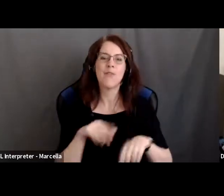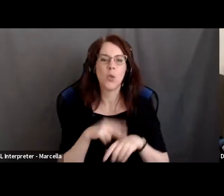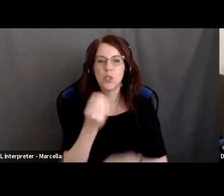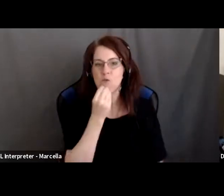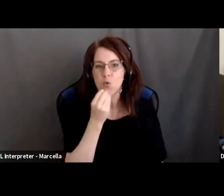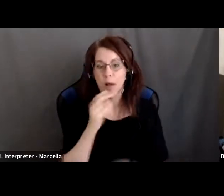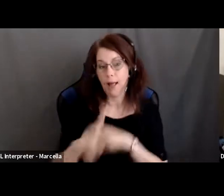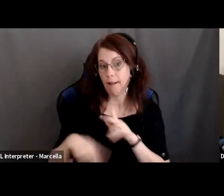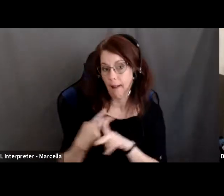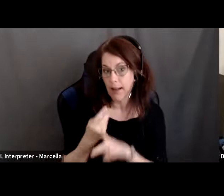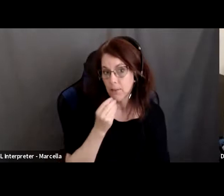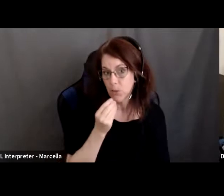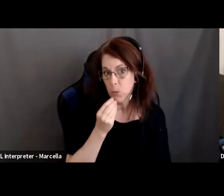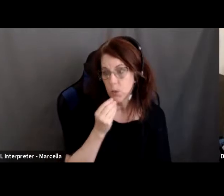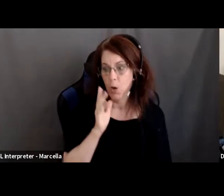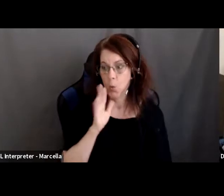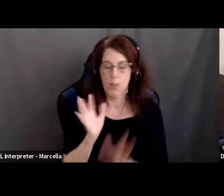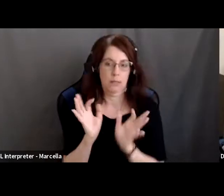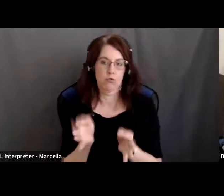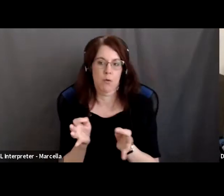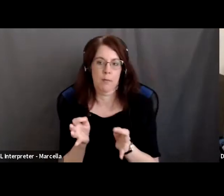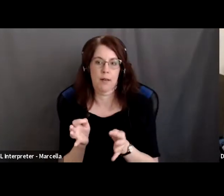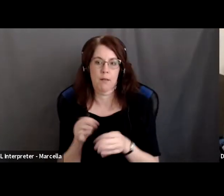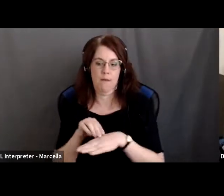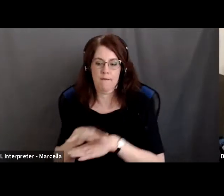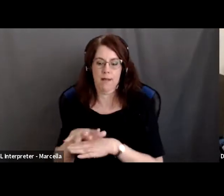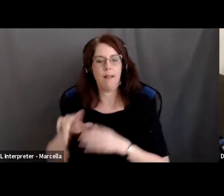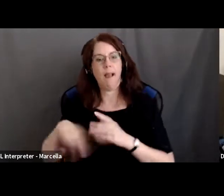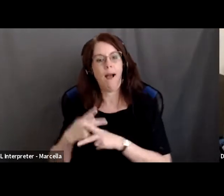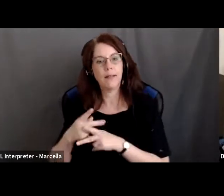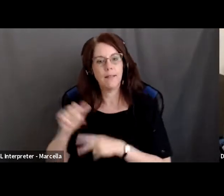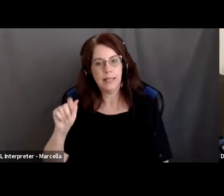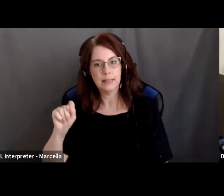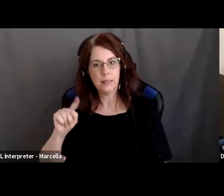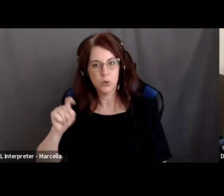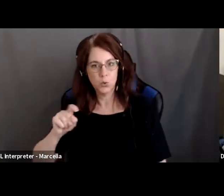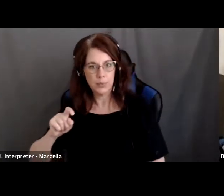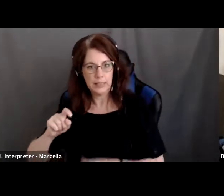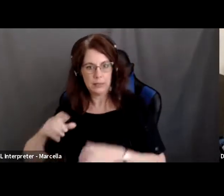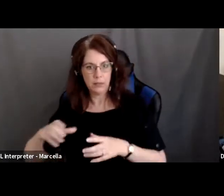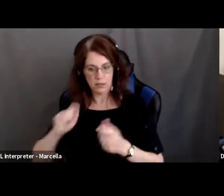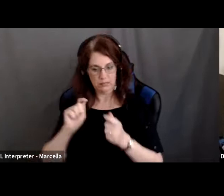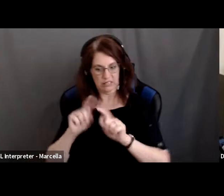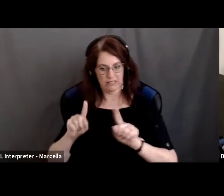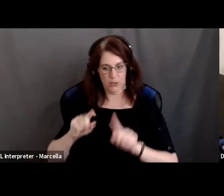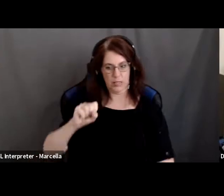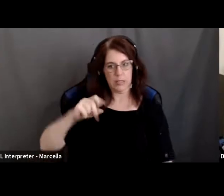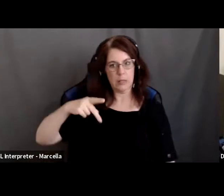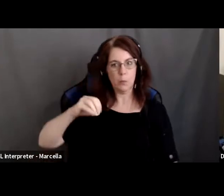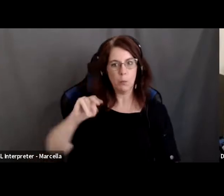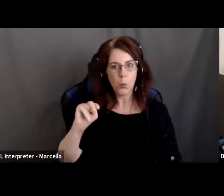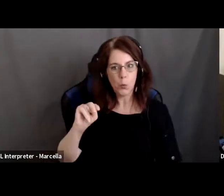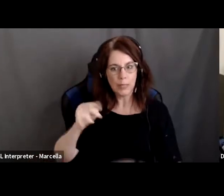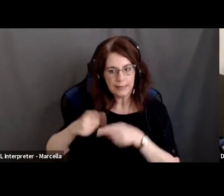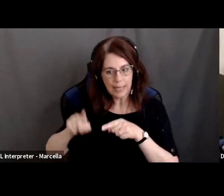type of food will determine the type of AT that a person needs. So do you need an adapted spoon, a knife, something